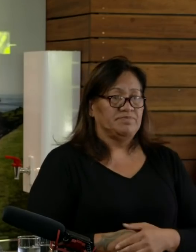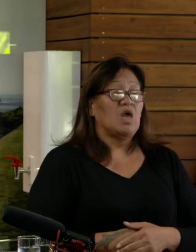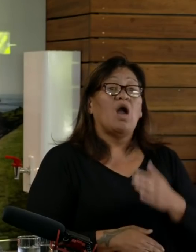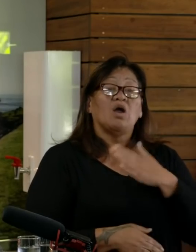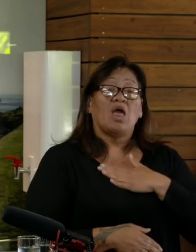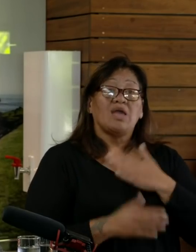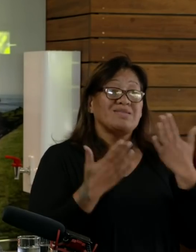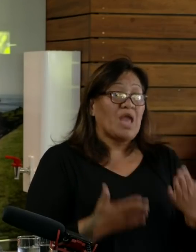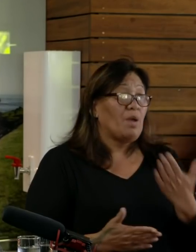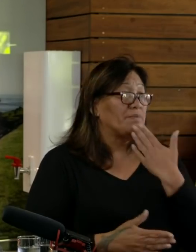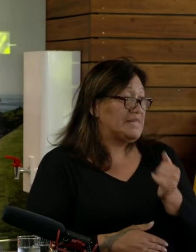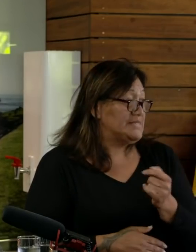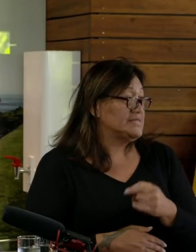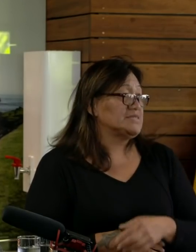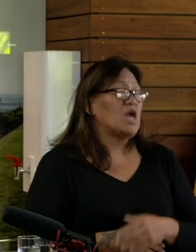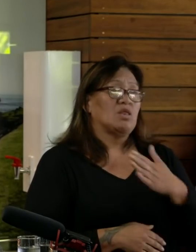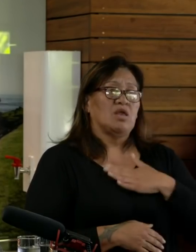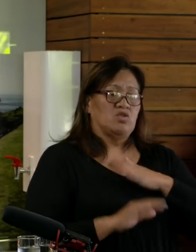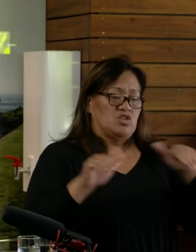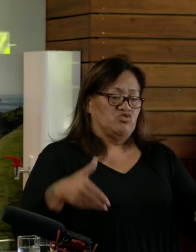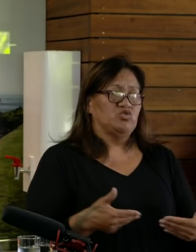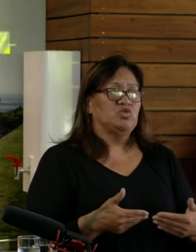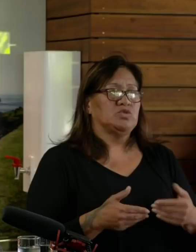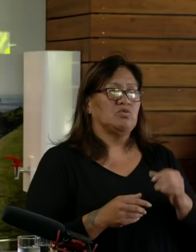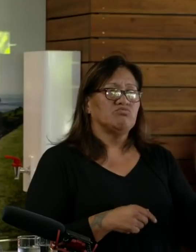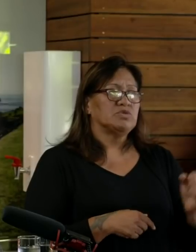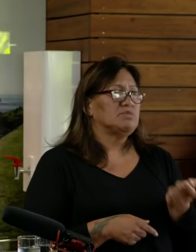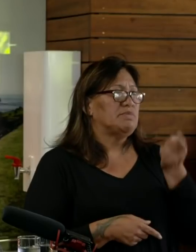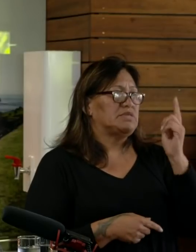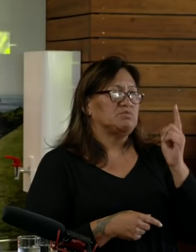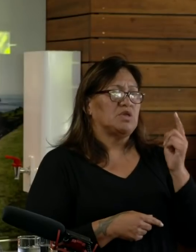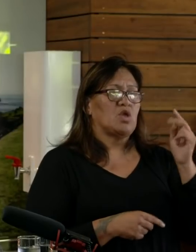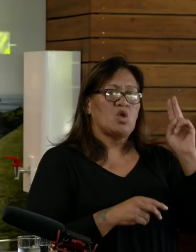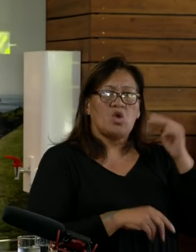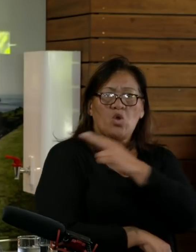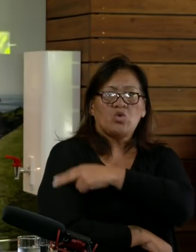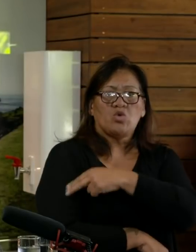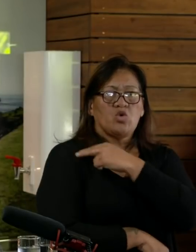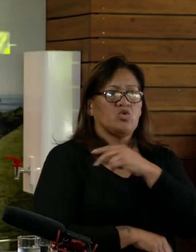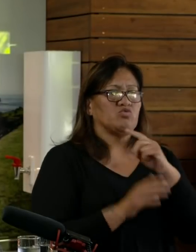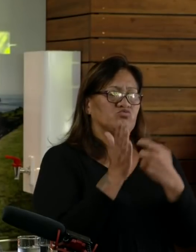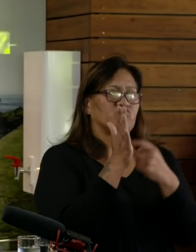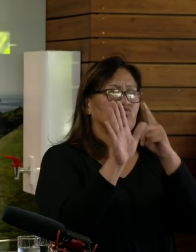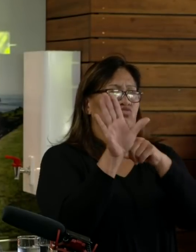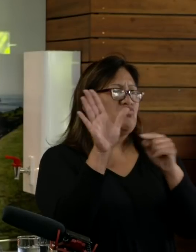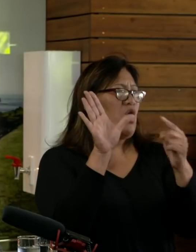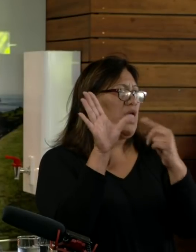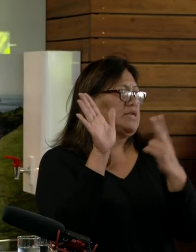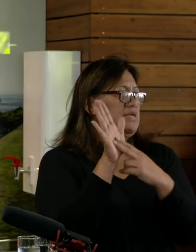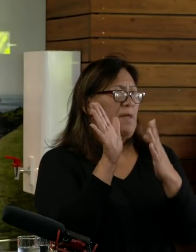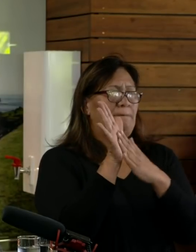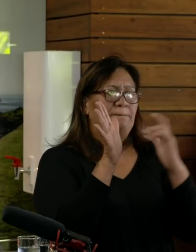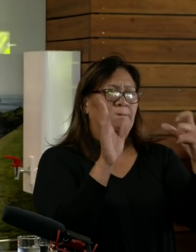I would like, if I could, to introduce Colonel Ryan McKinstry, who is one of the senior